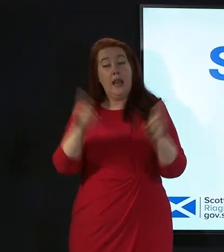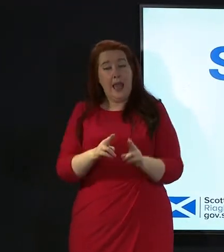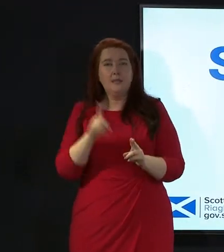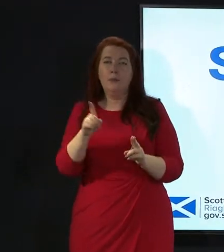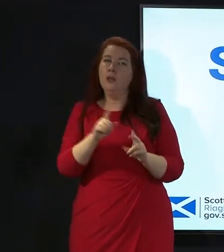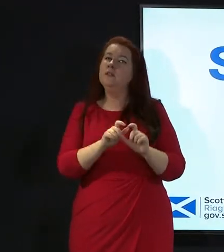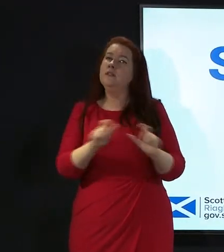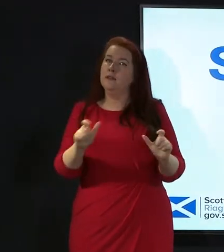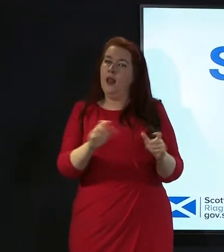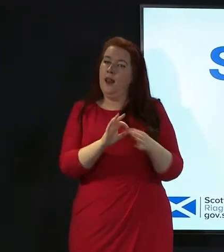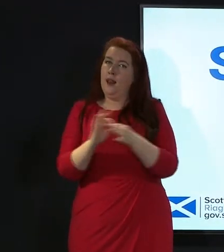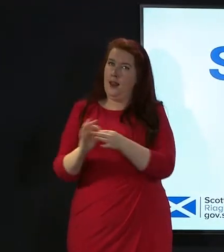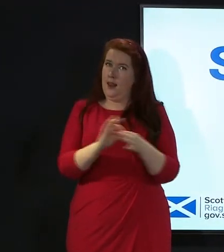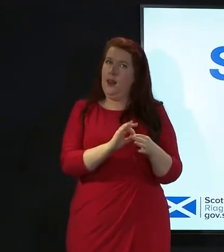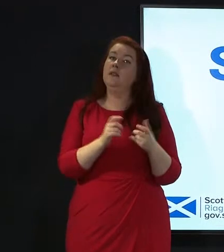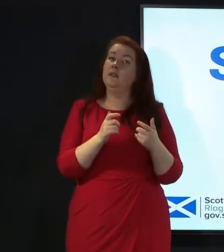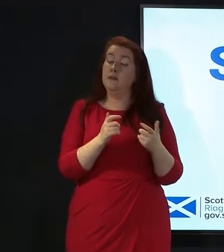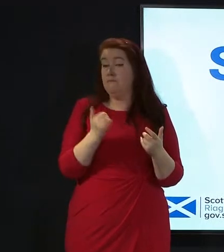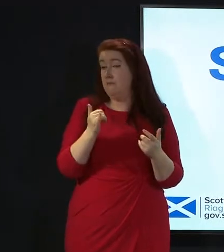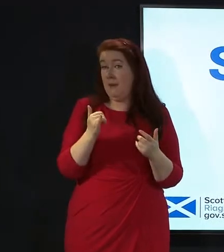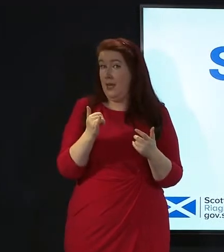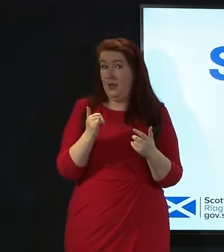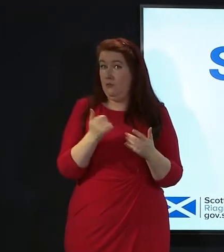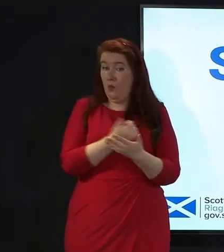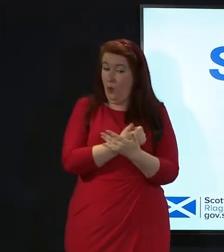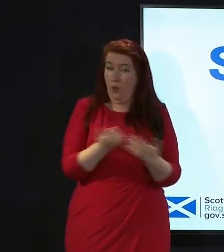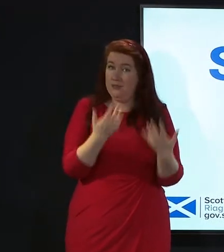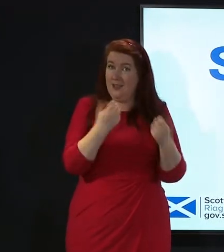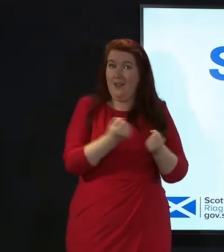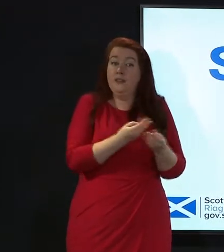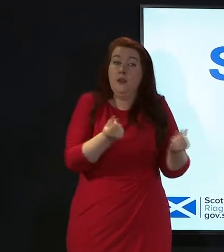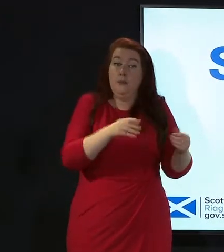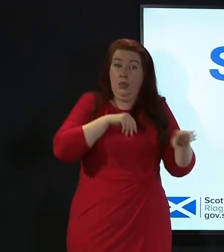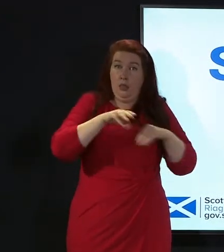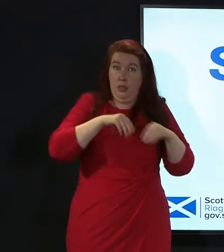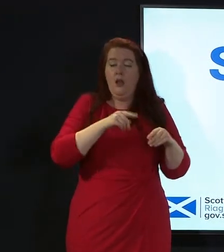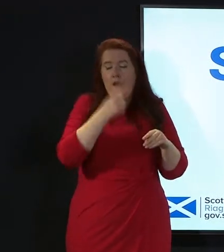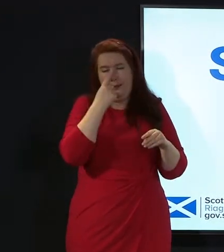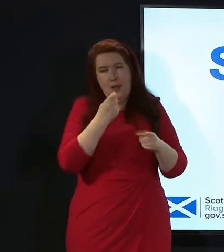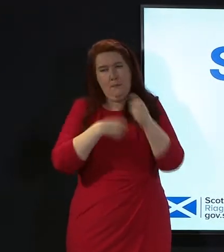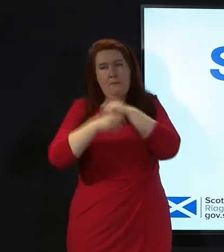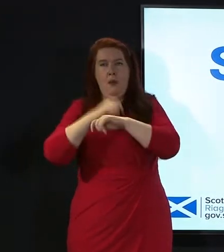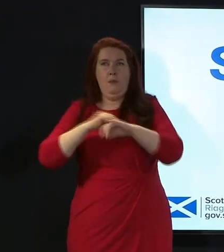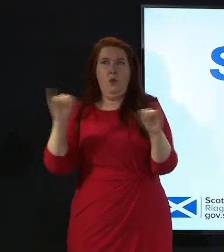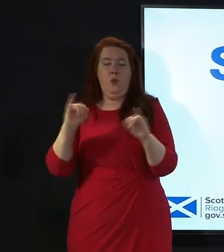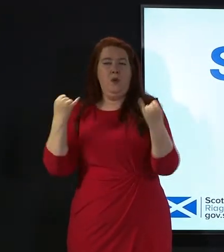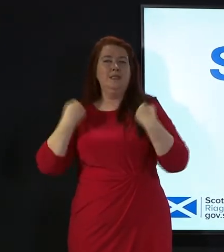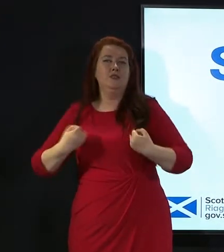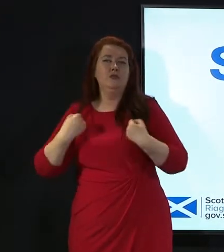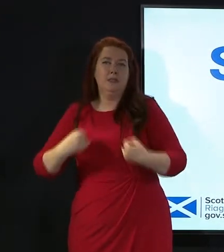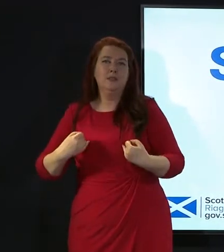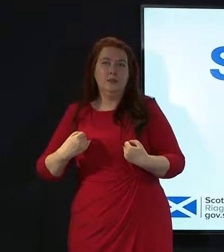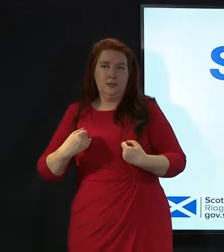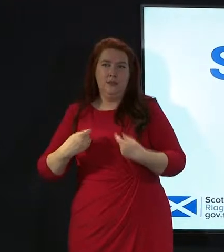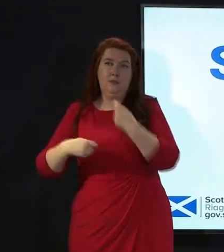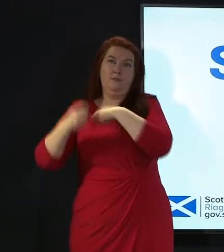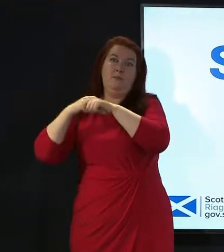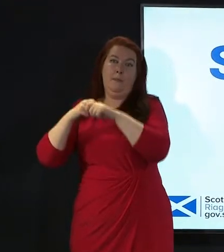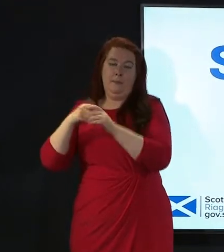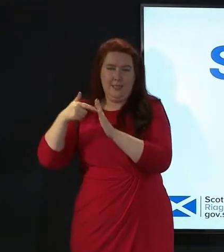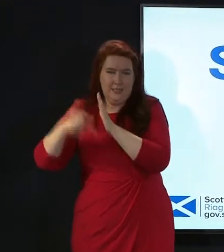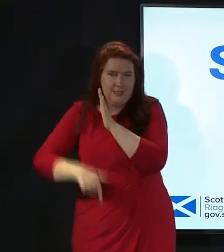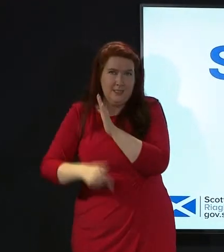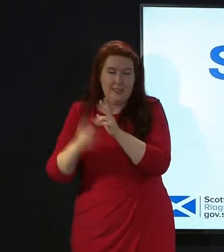it might never be completely broken. So we need to continue. One of the things that, again, I think there is